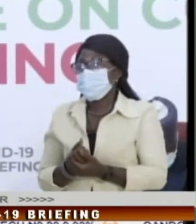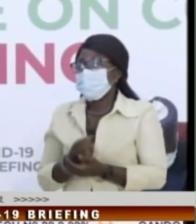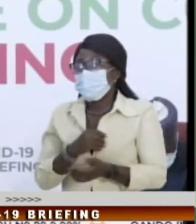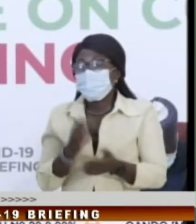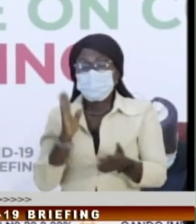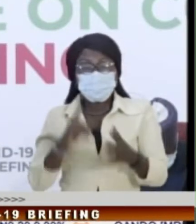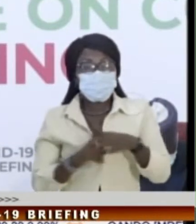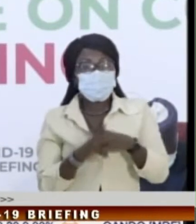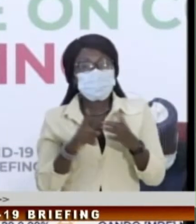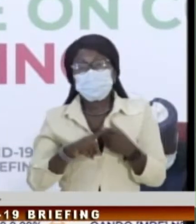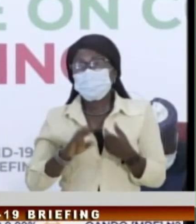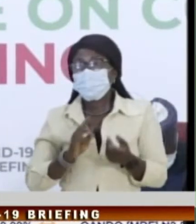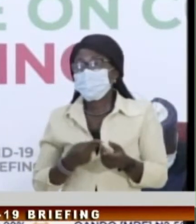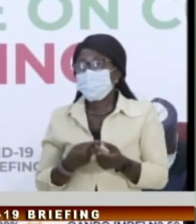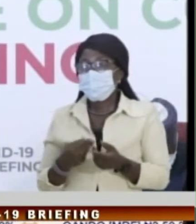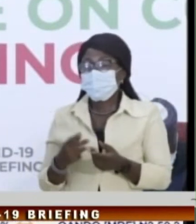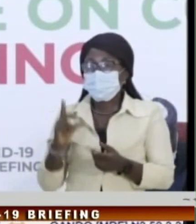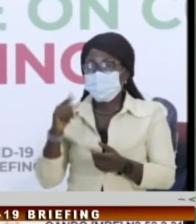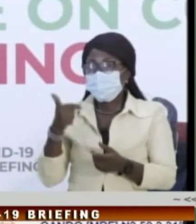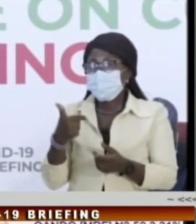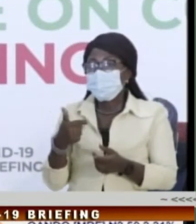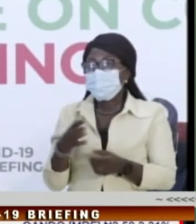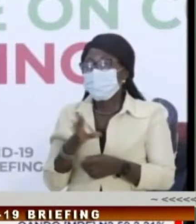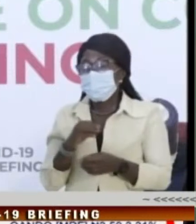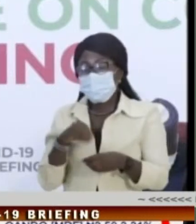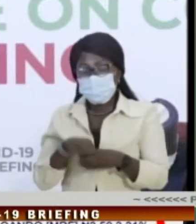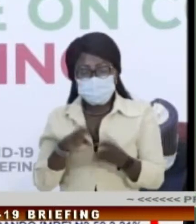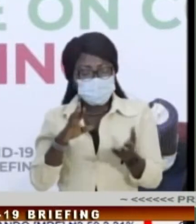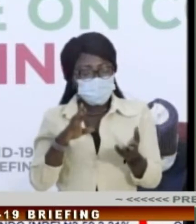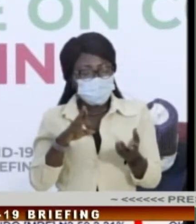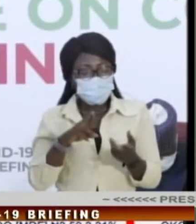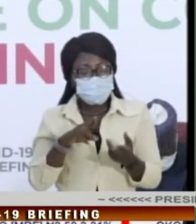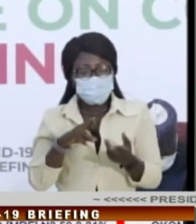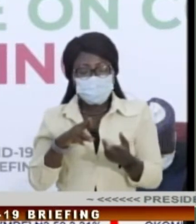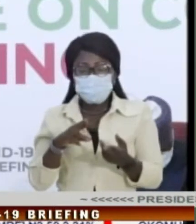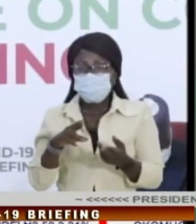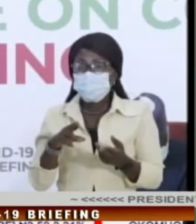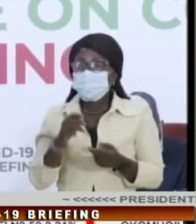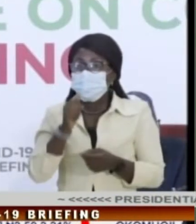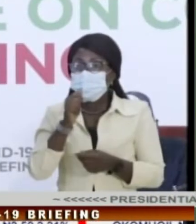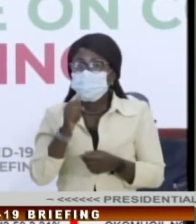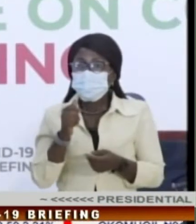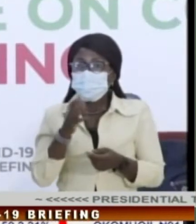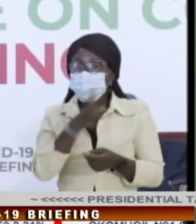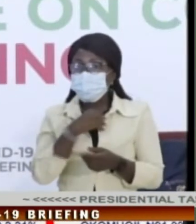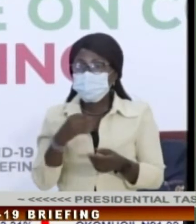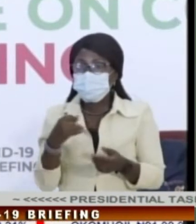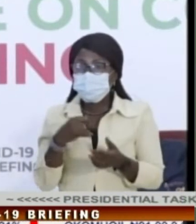available. In terms of the prioritization Yes,